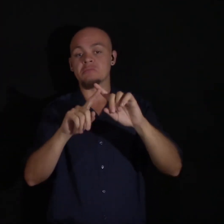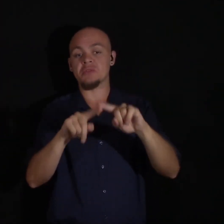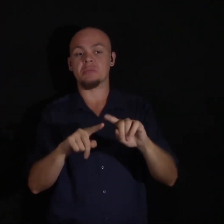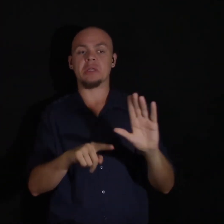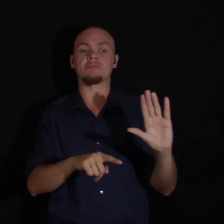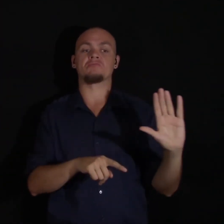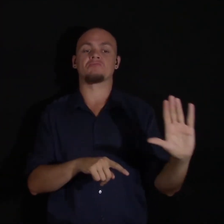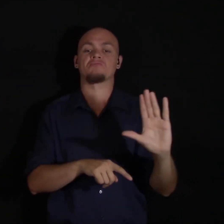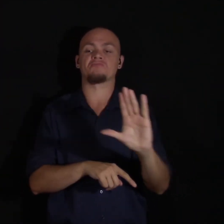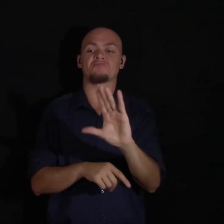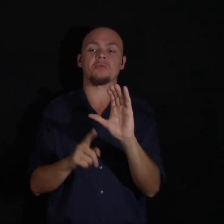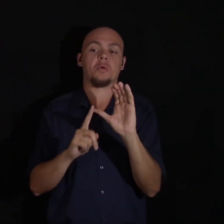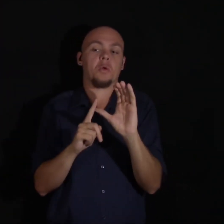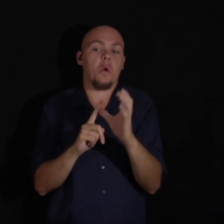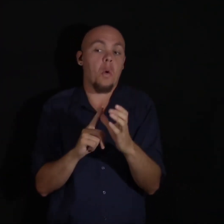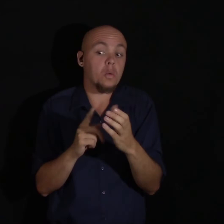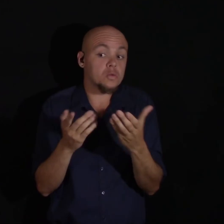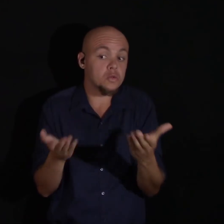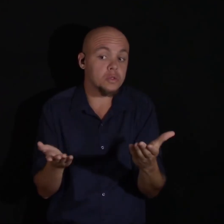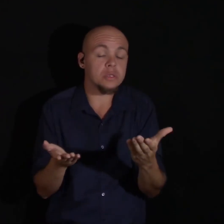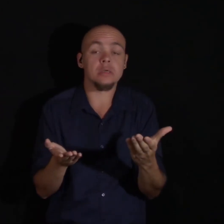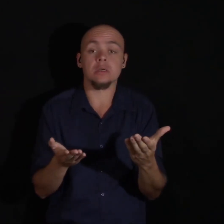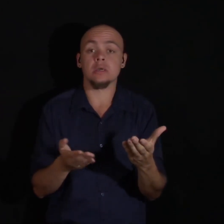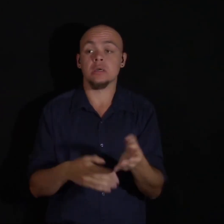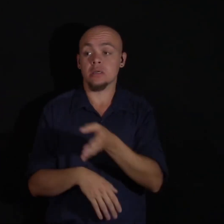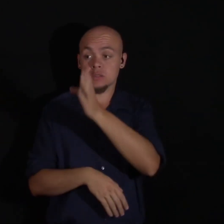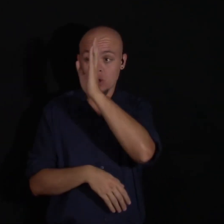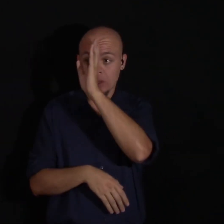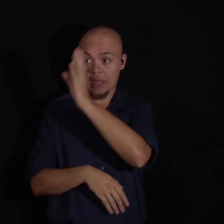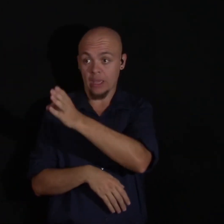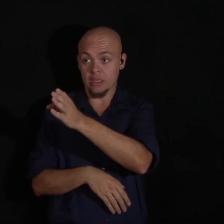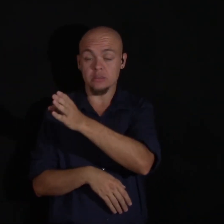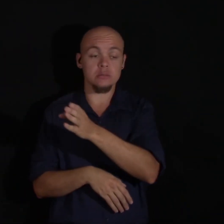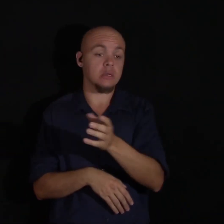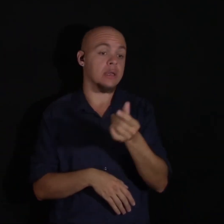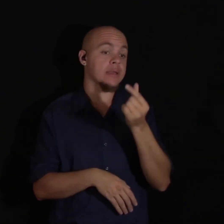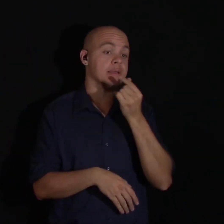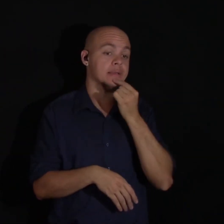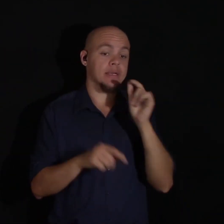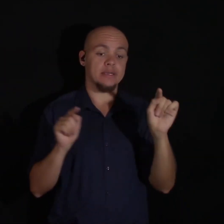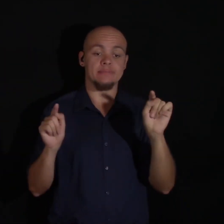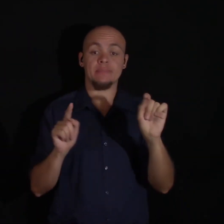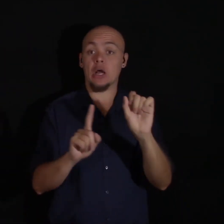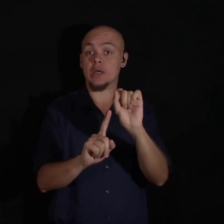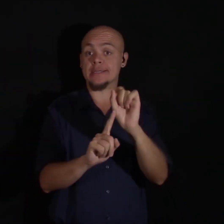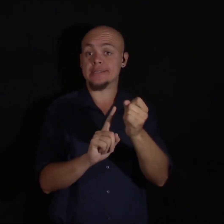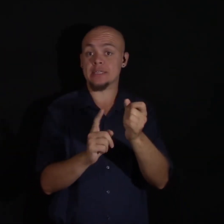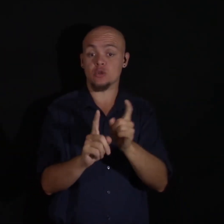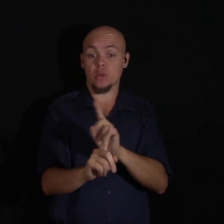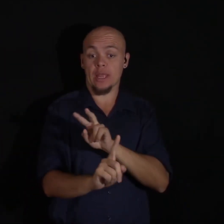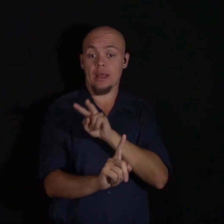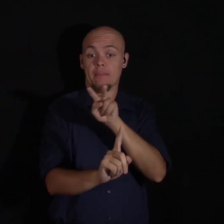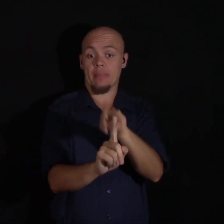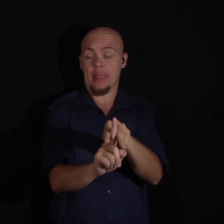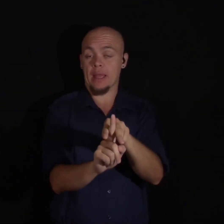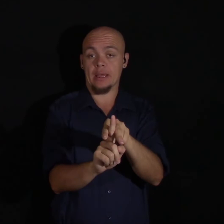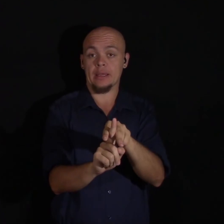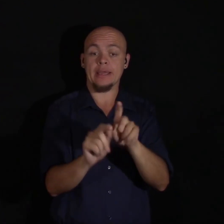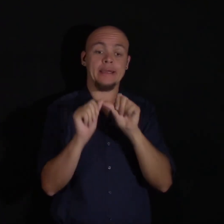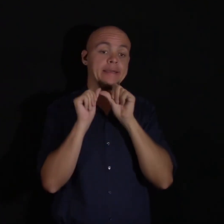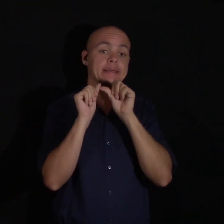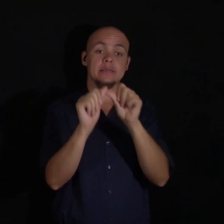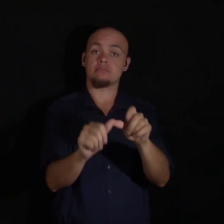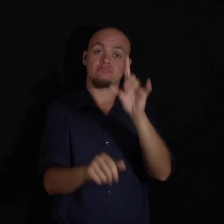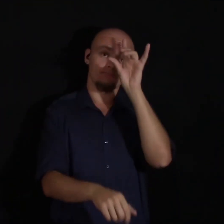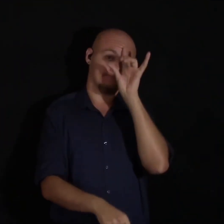culture, then surely the present forms of heterosexuality and homosexuality are conditional, that they are not likely to remain the same